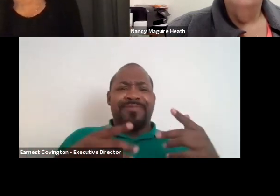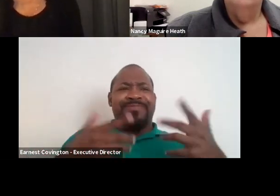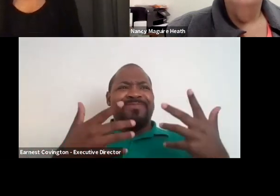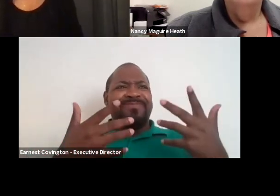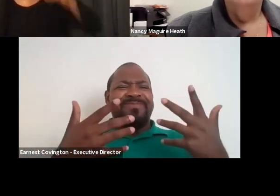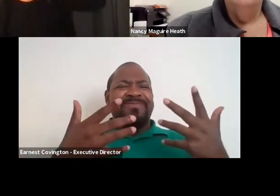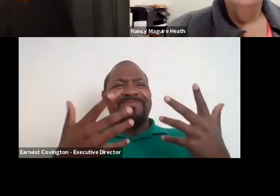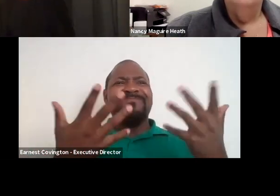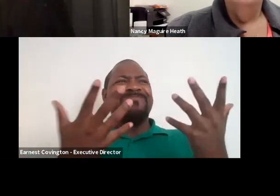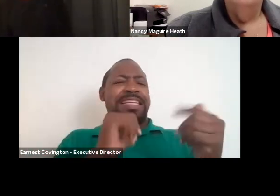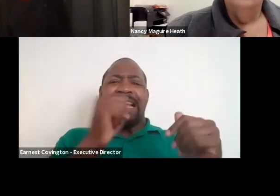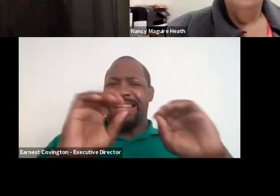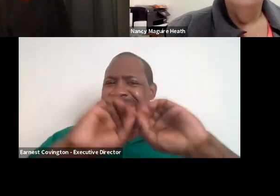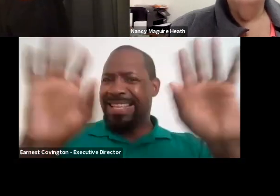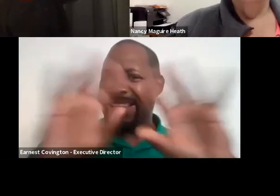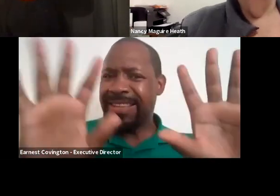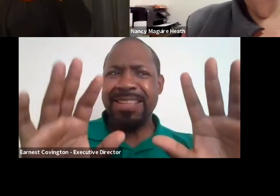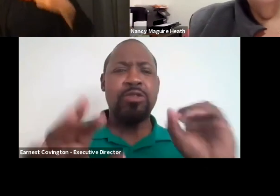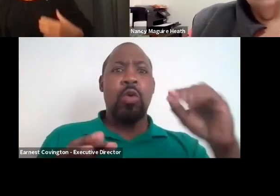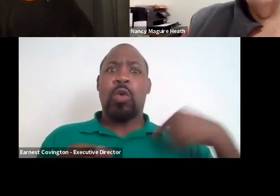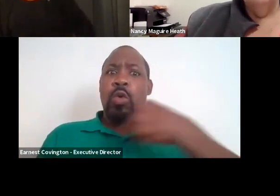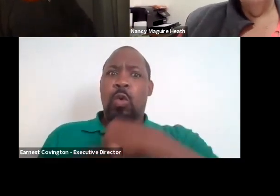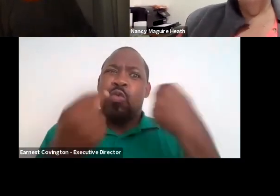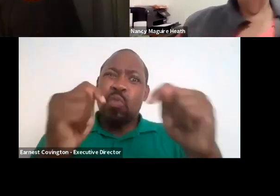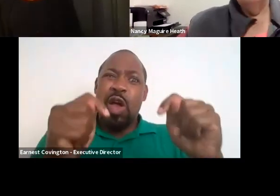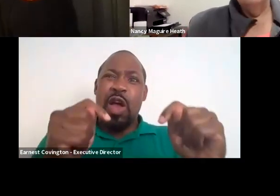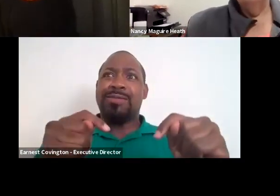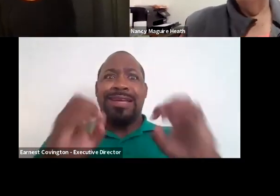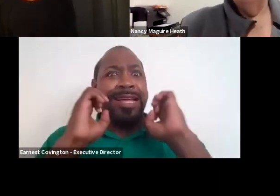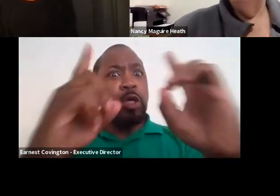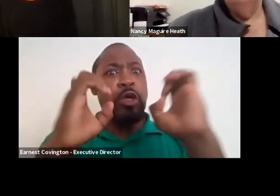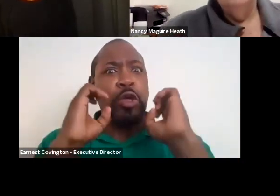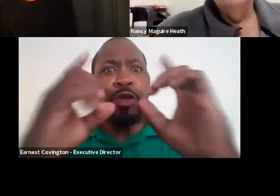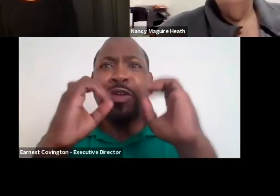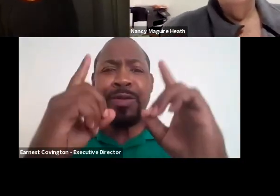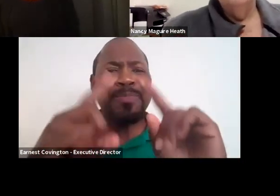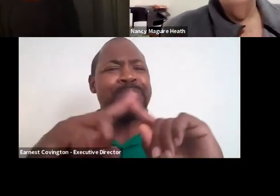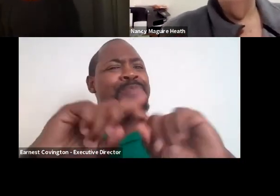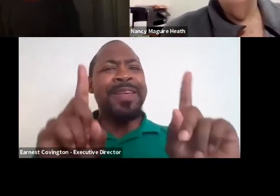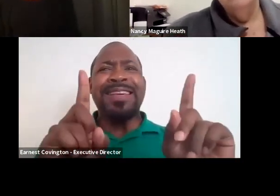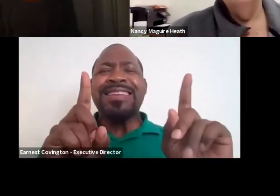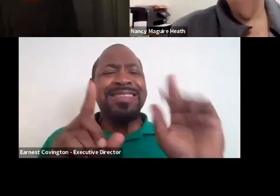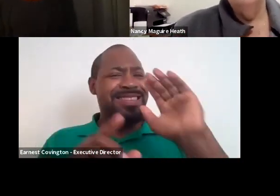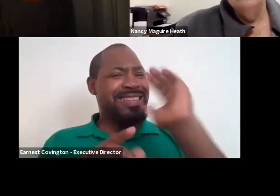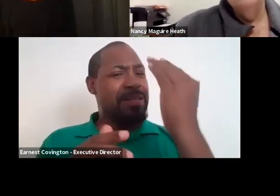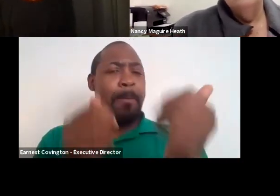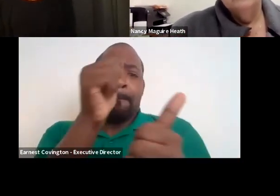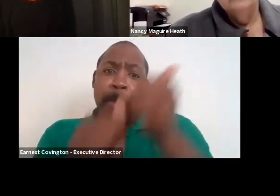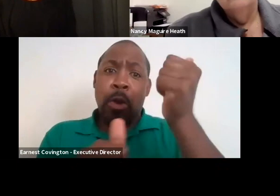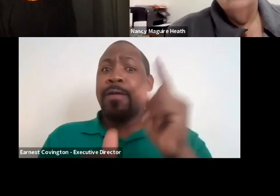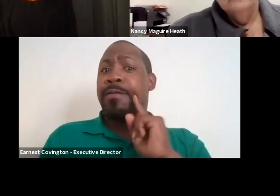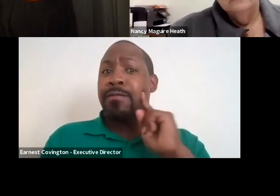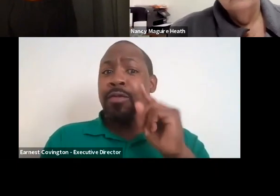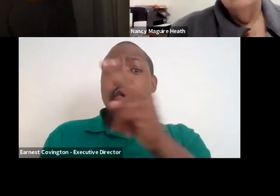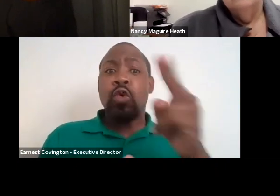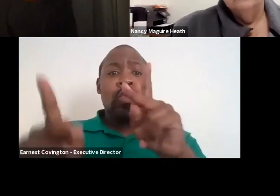information. That's my guess, at least. And I feel like they're not clear about what we're trying to tell them. And we need to do so much more